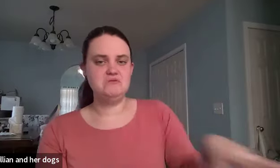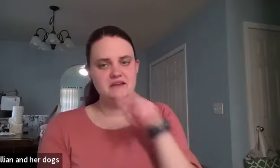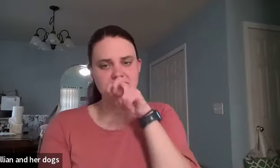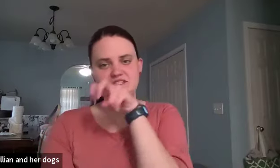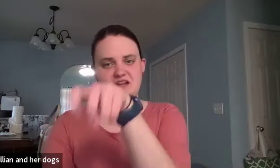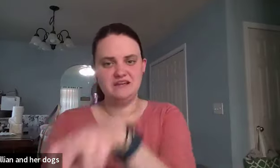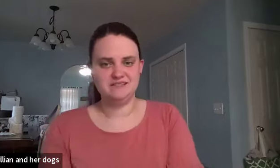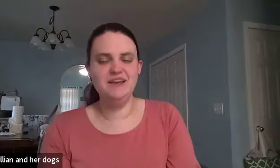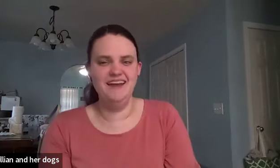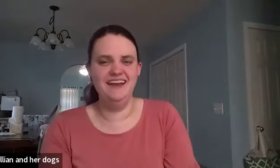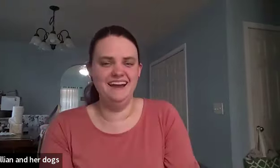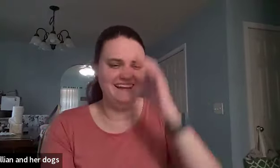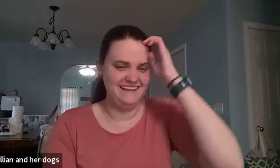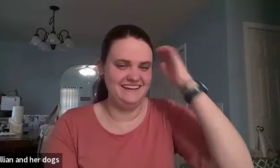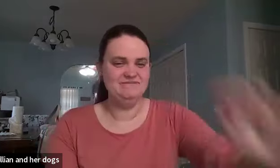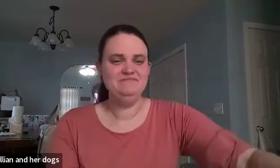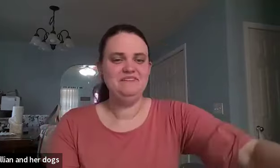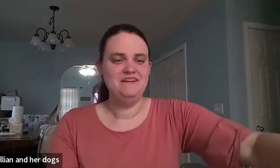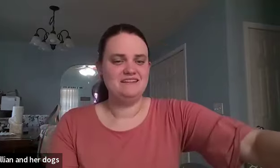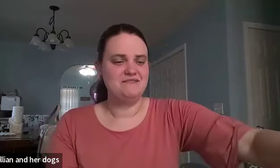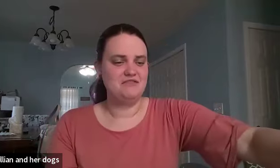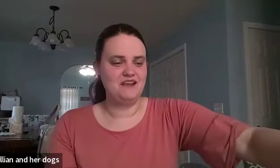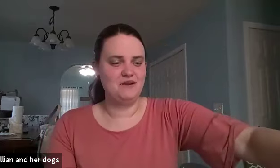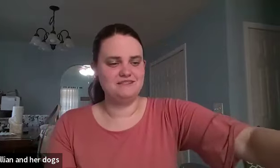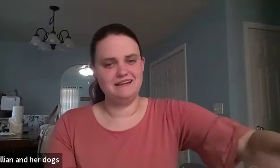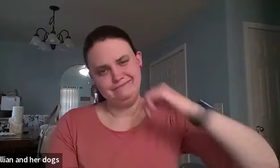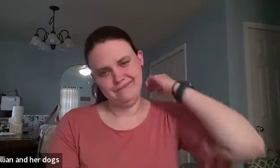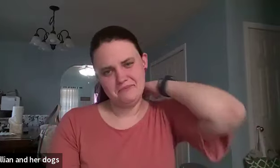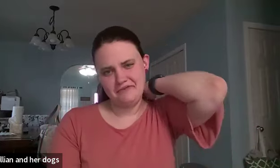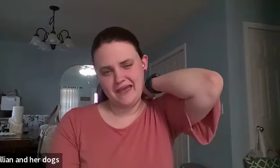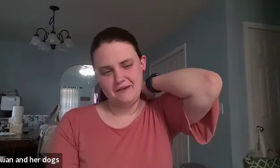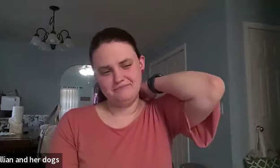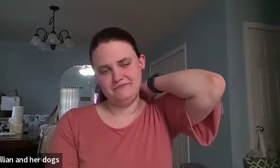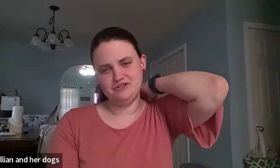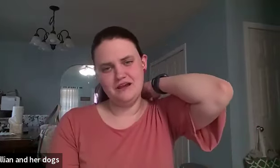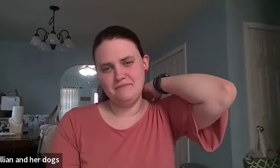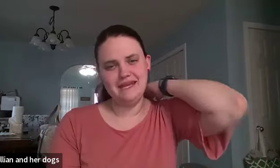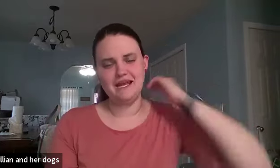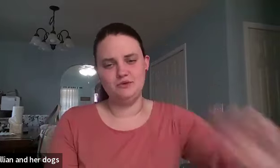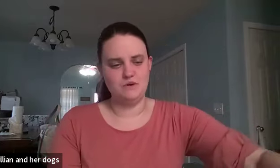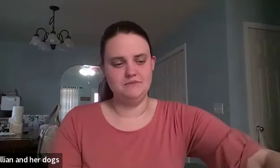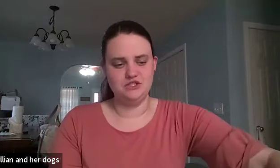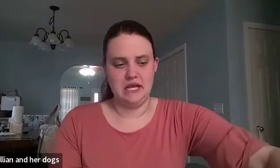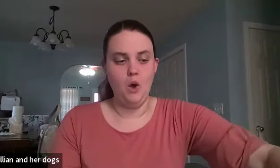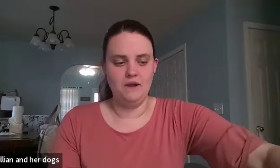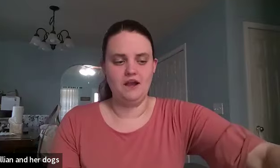Don't like snakes. I was having to think of one. I was like, there's not many animals where I'm just like, oh my